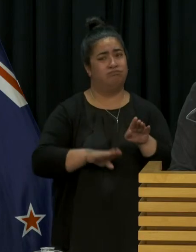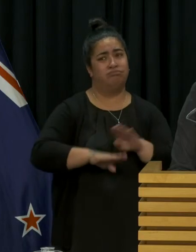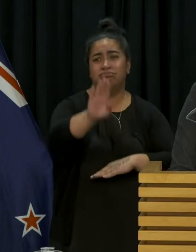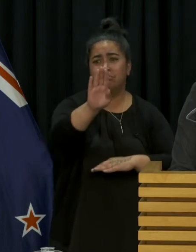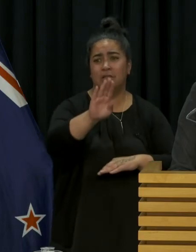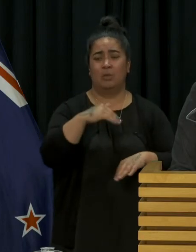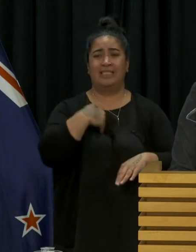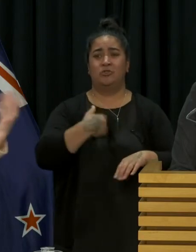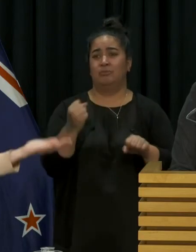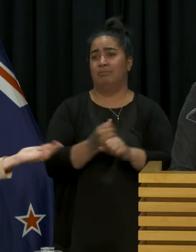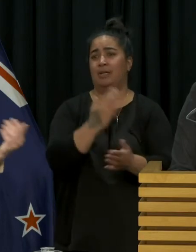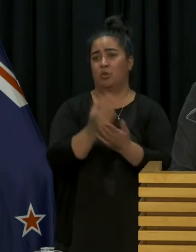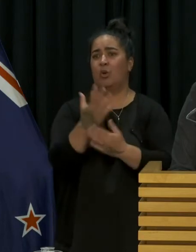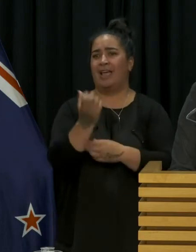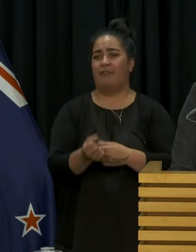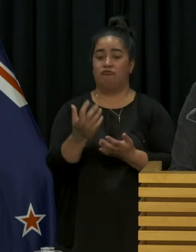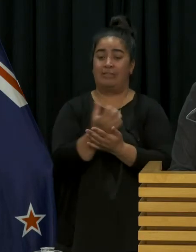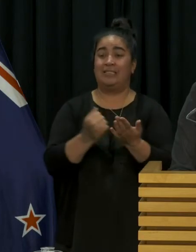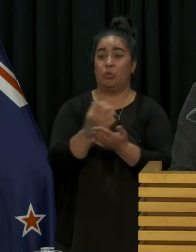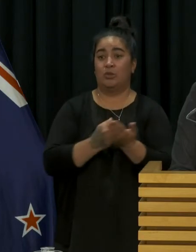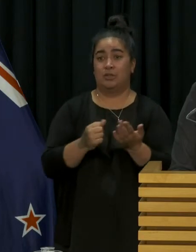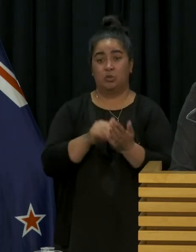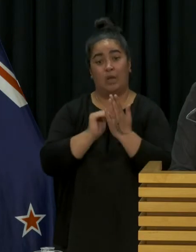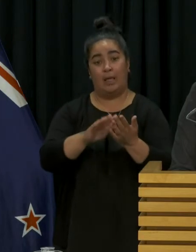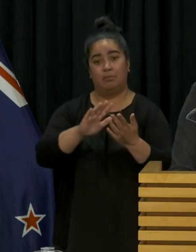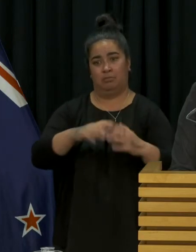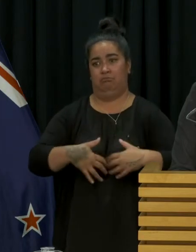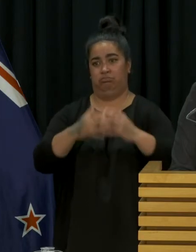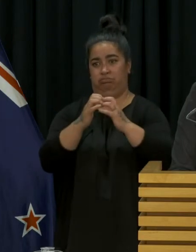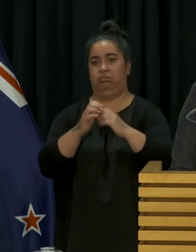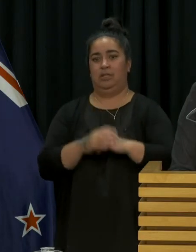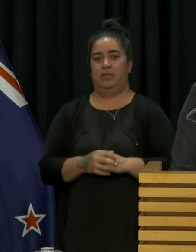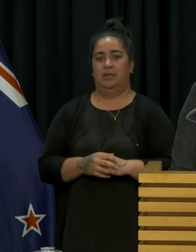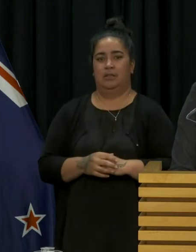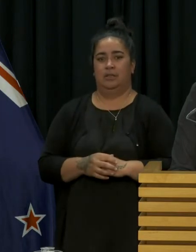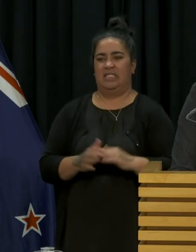to deliver on them. We'll be talking about that more this week.